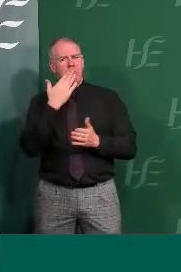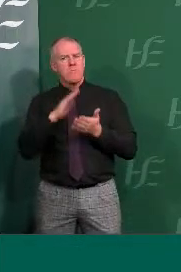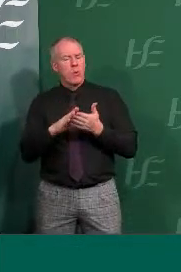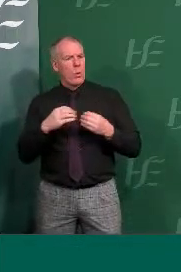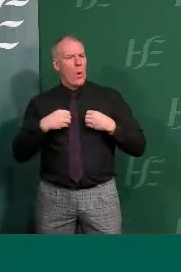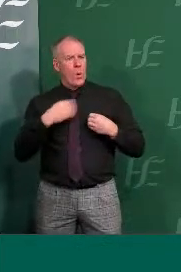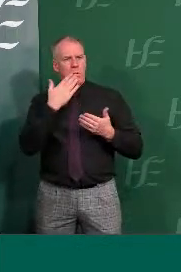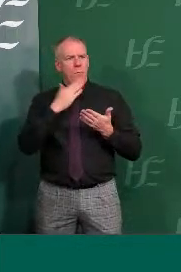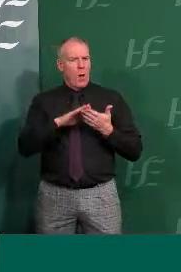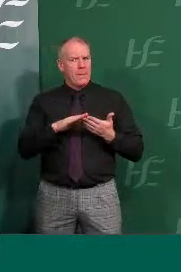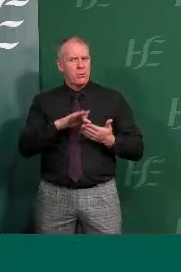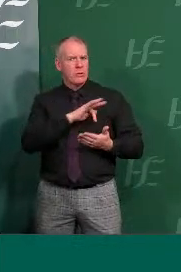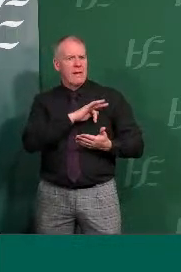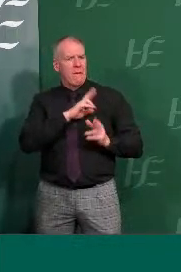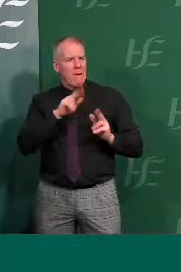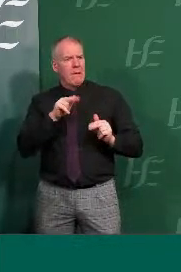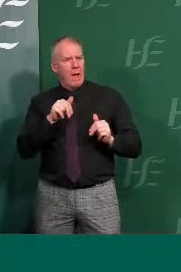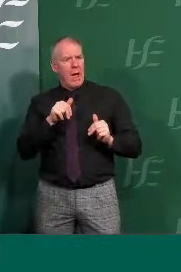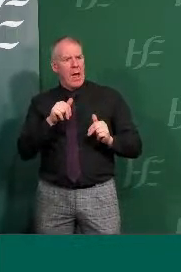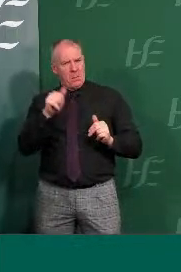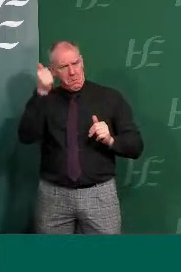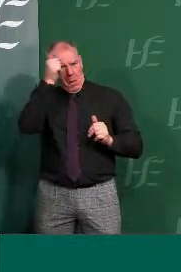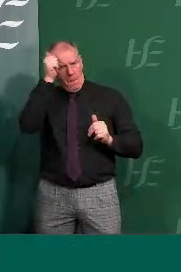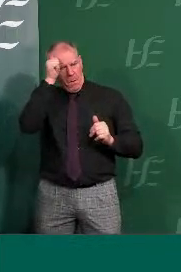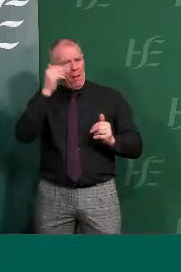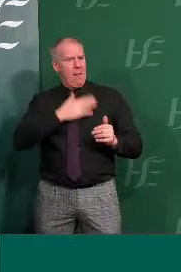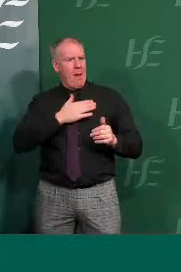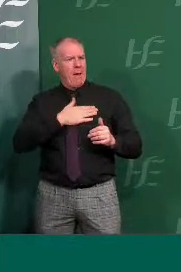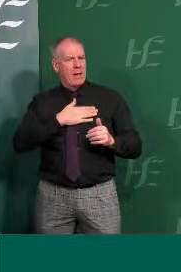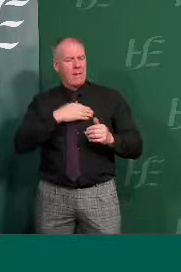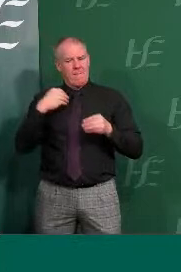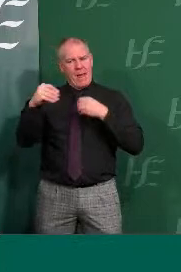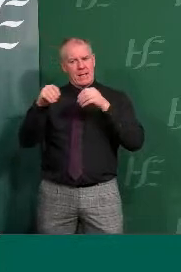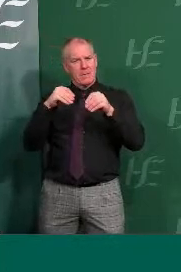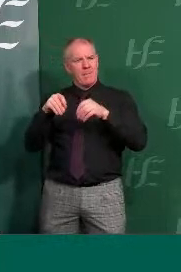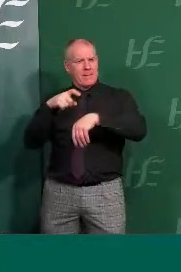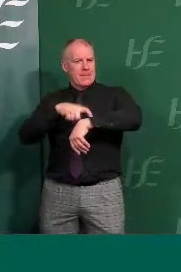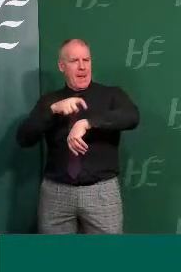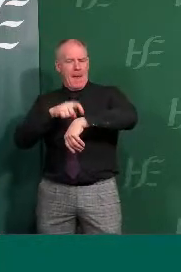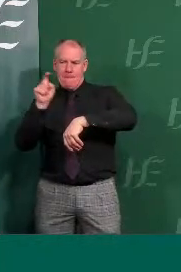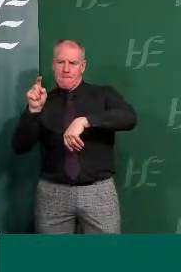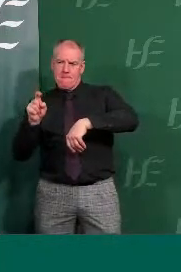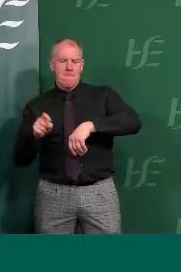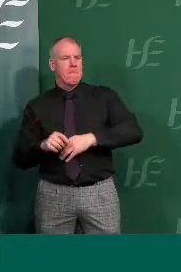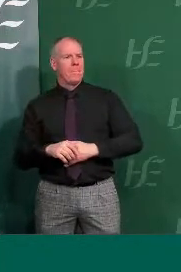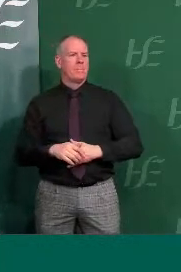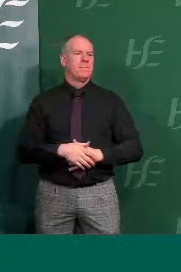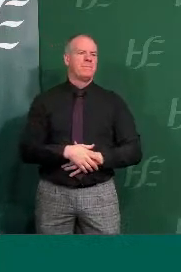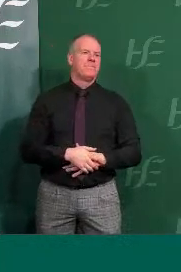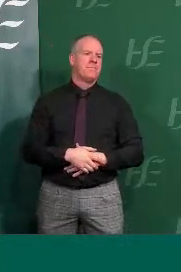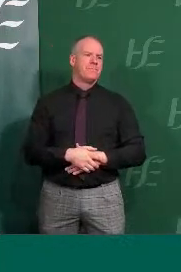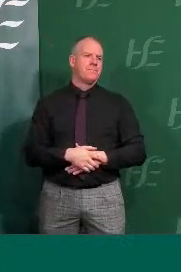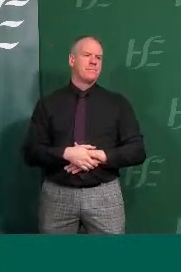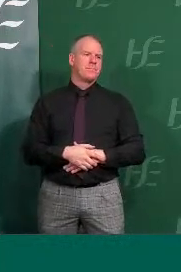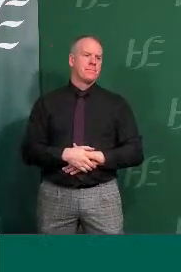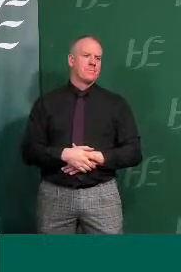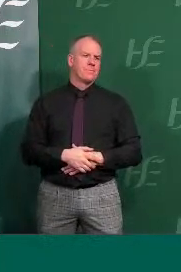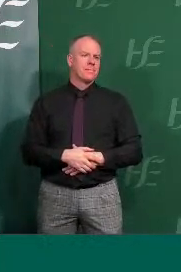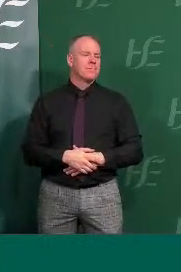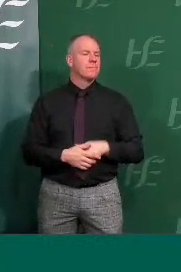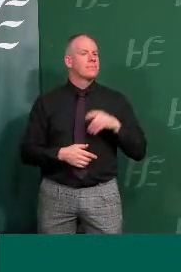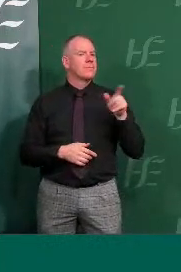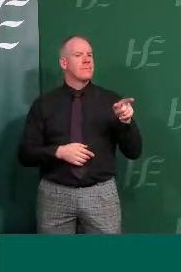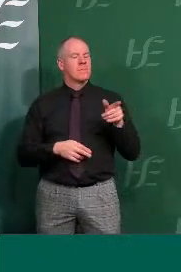appointments, proving very popular overall, and giving people flexibility for their own appointments. Just